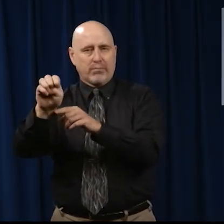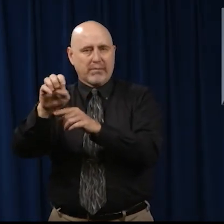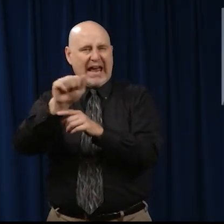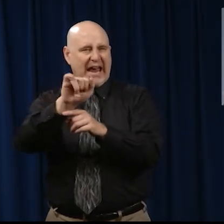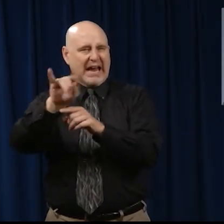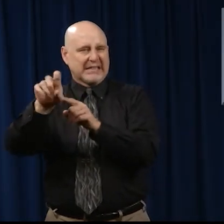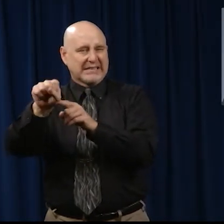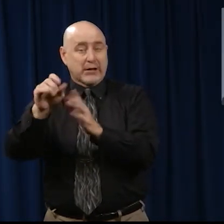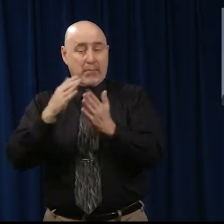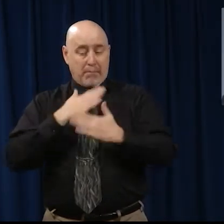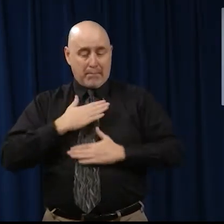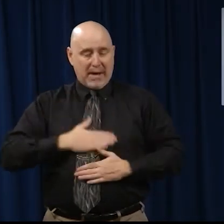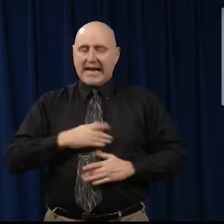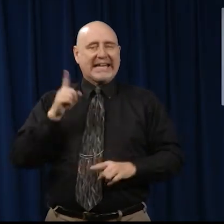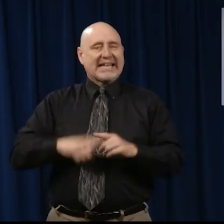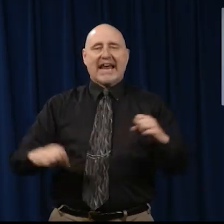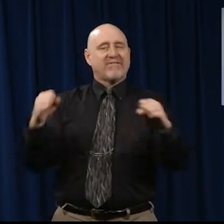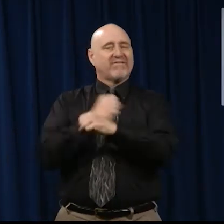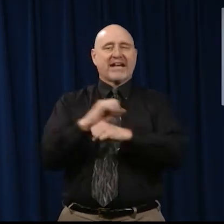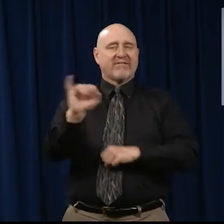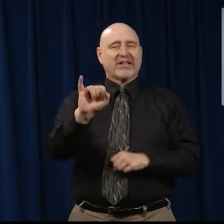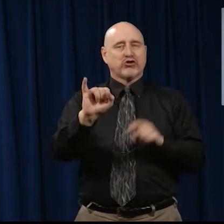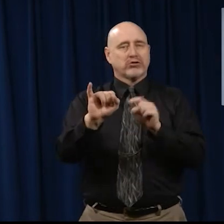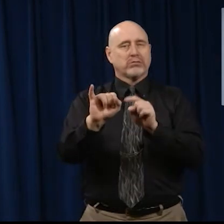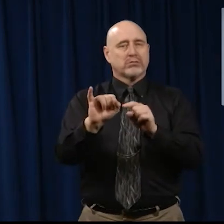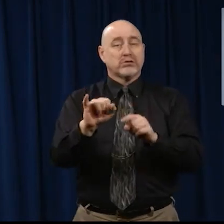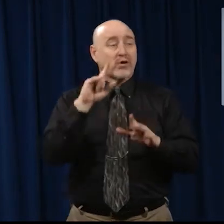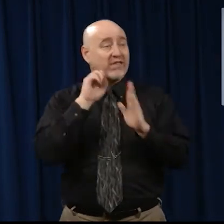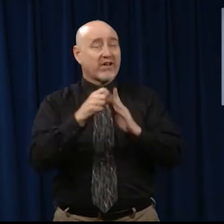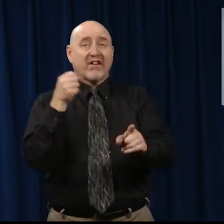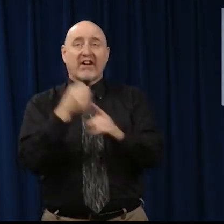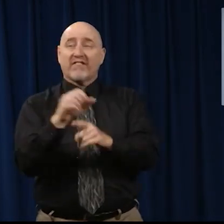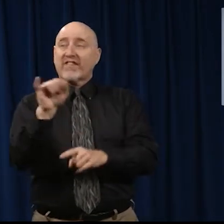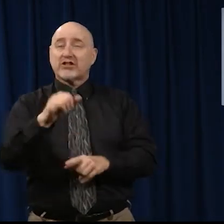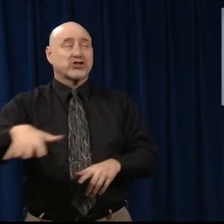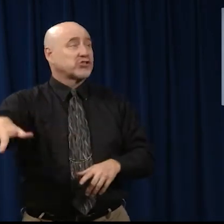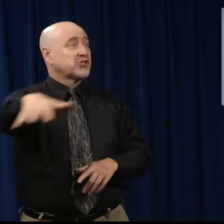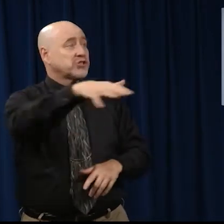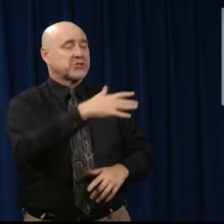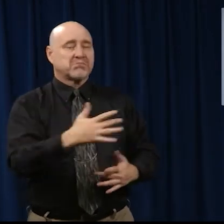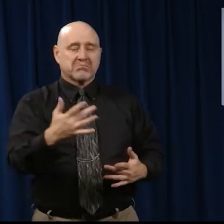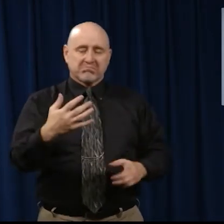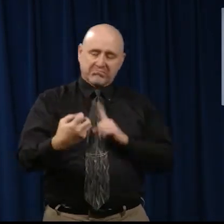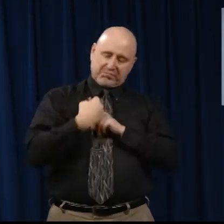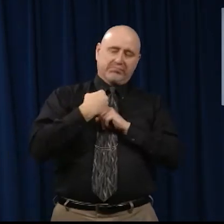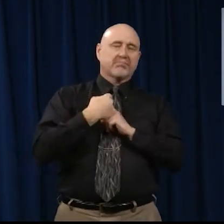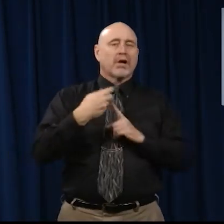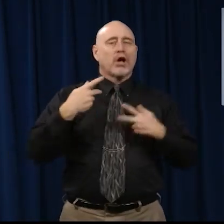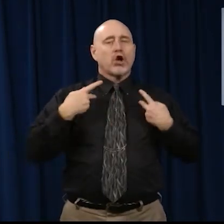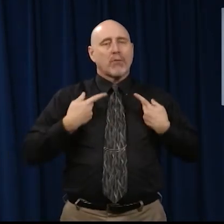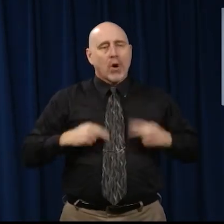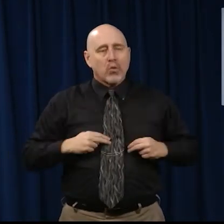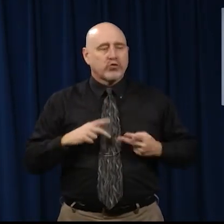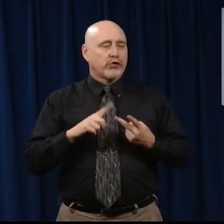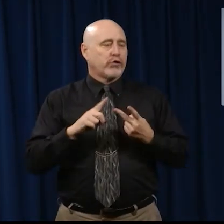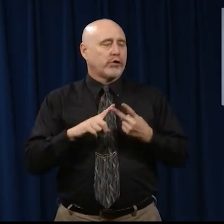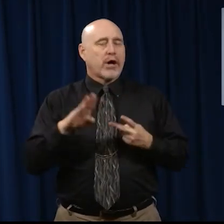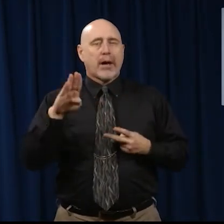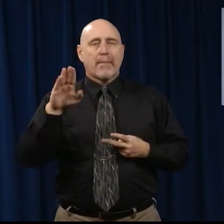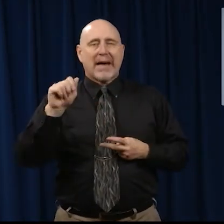your body loses the ability to fight any type of infection. So if there's an infection coming around, you're going to get it. Any type of pneumonia, any type